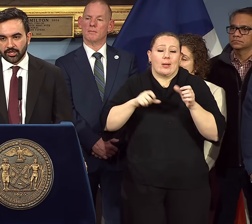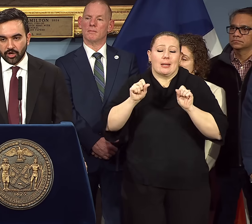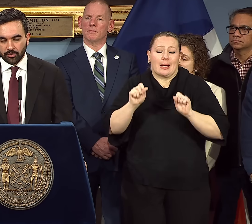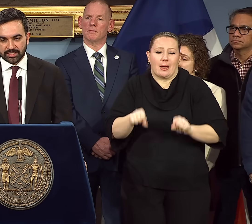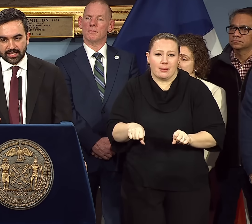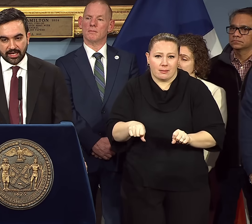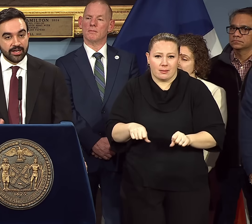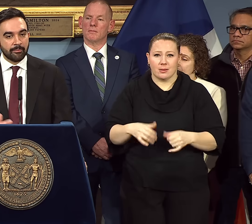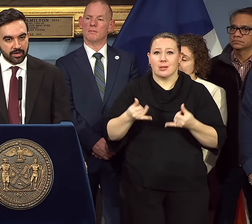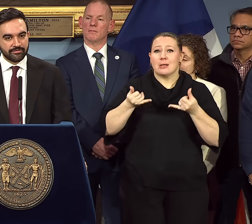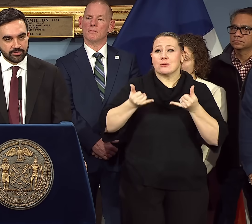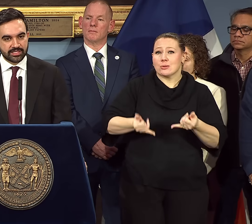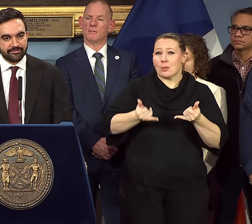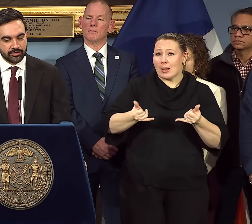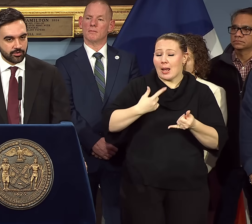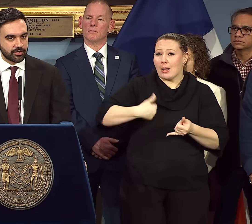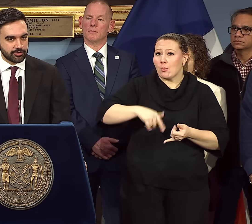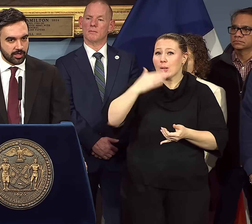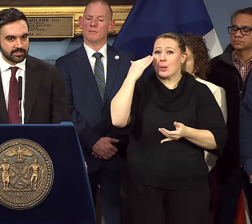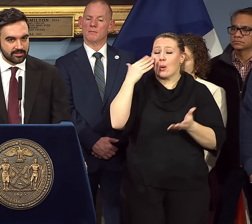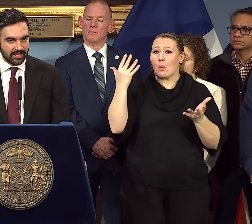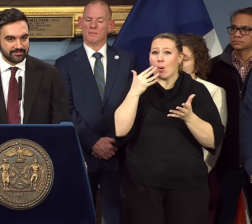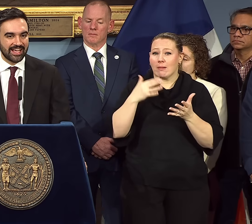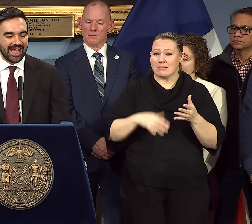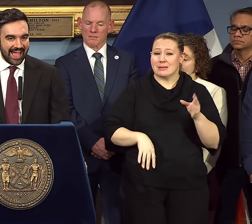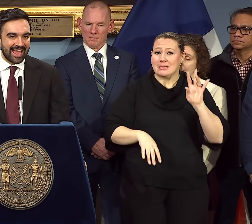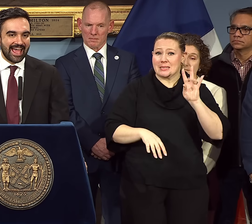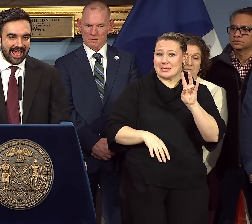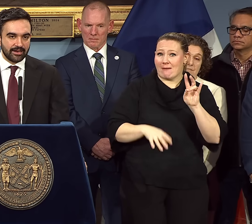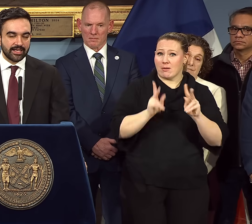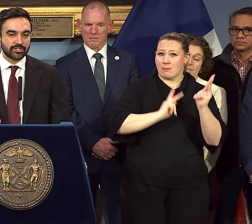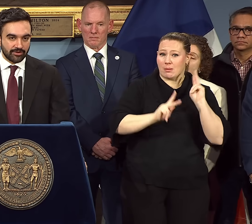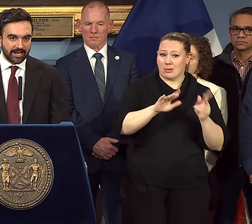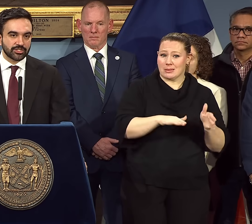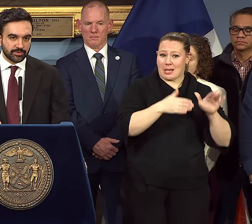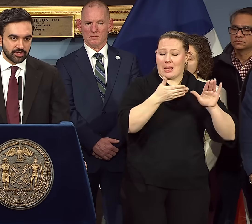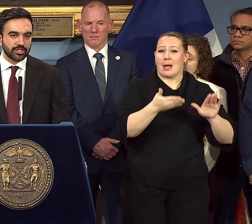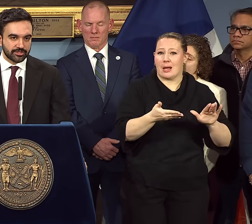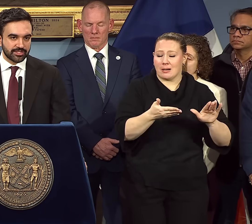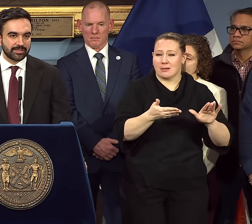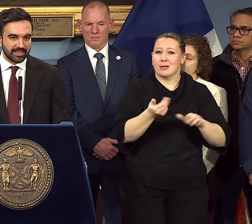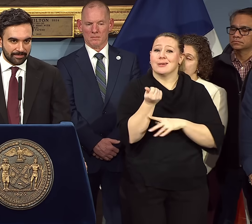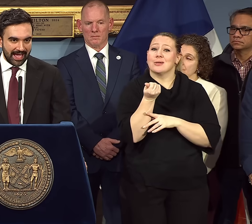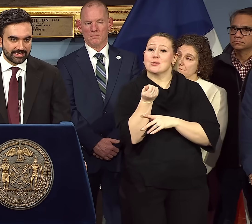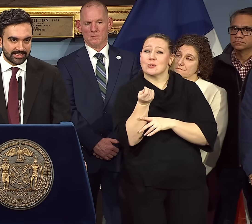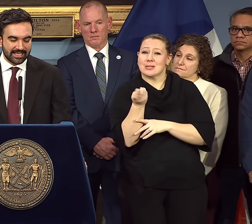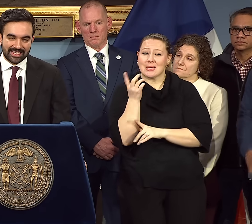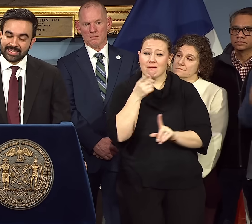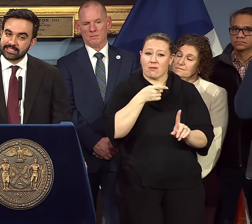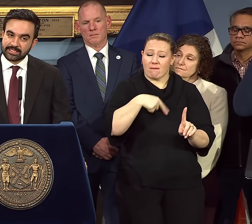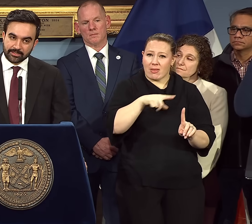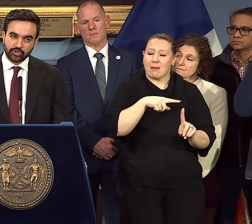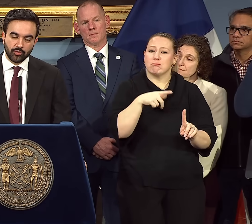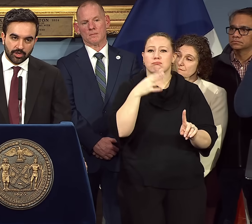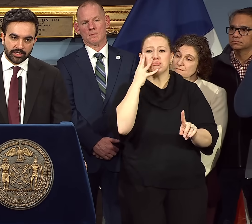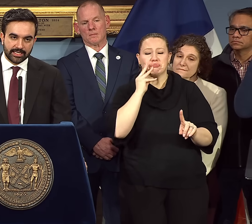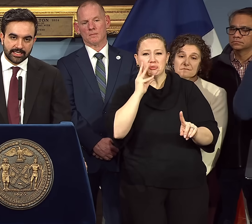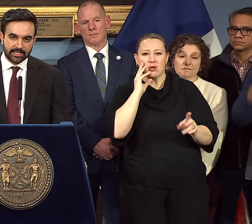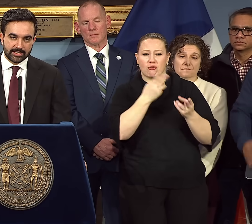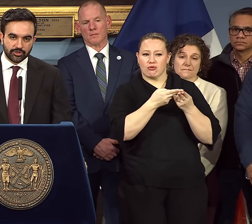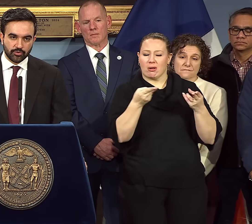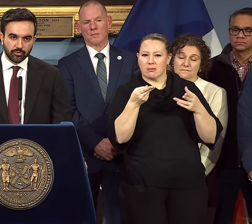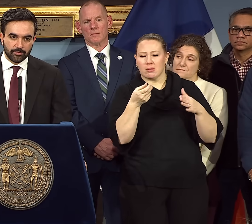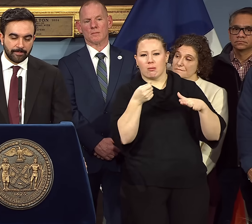we know is that a number of those 7 New Yorkers who lost their lives had interactions with our shelter system in the past. It is still too